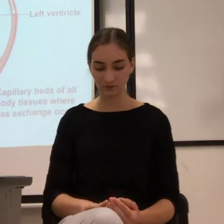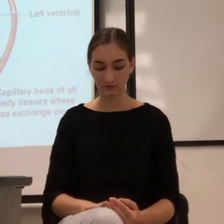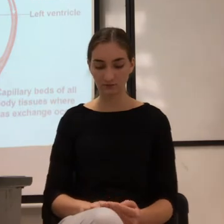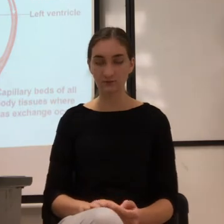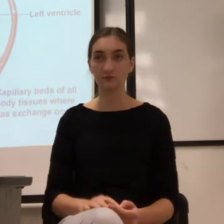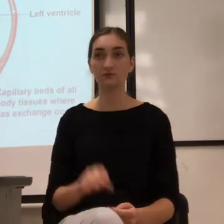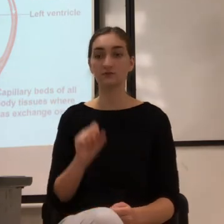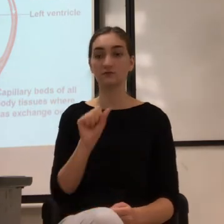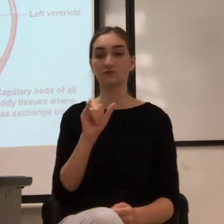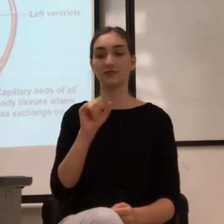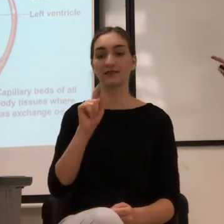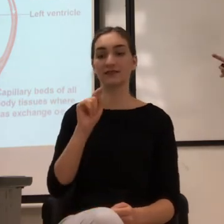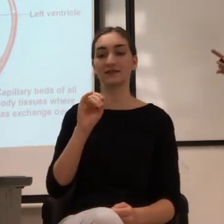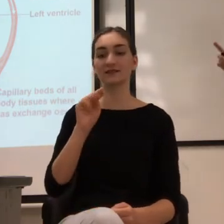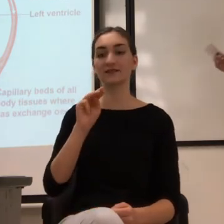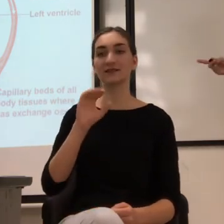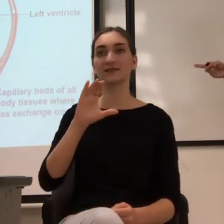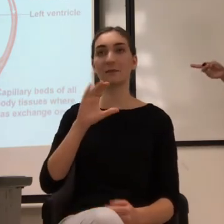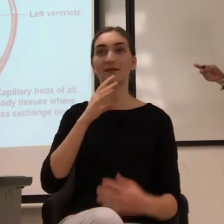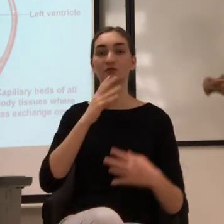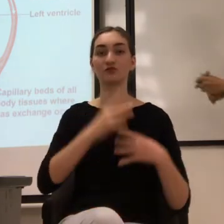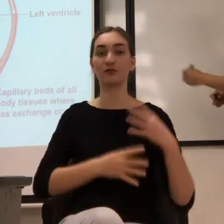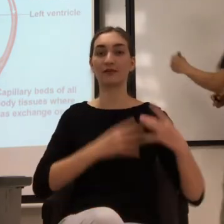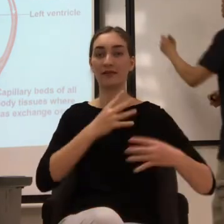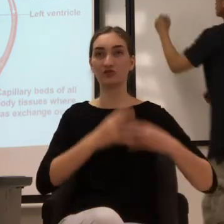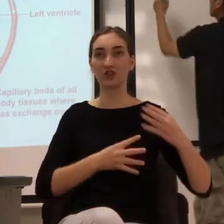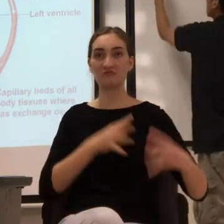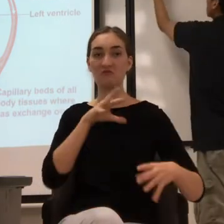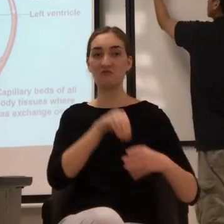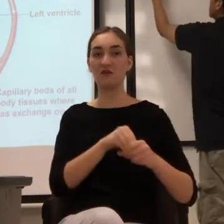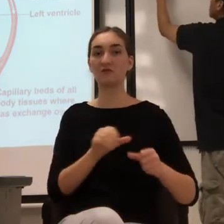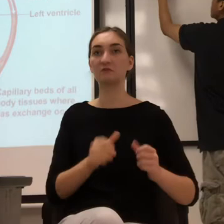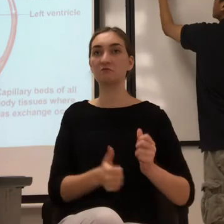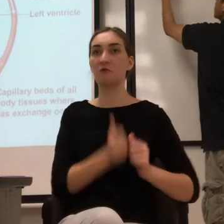Now, systemic circulation involves mostly the left heart.